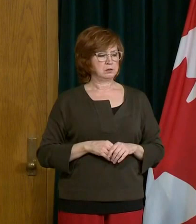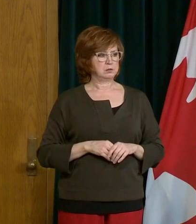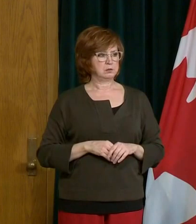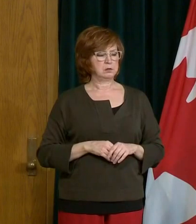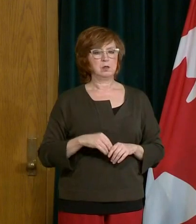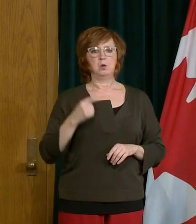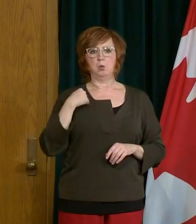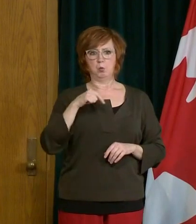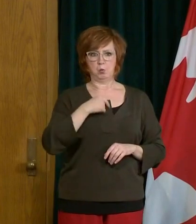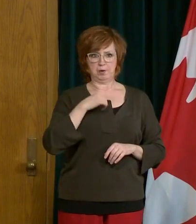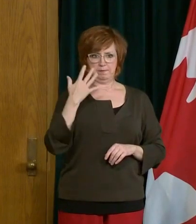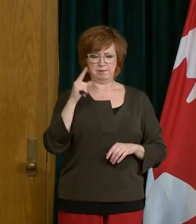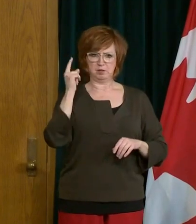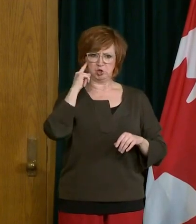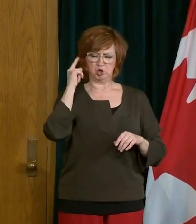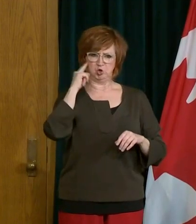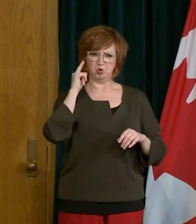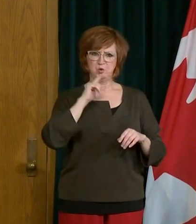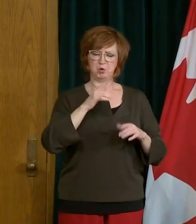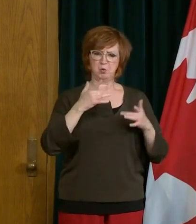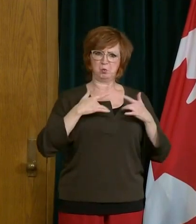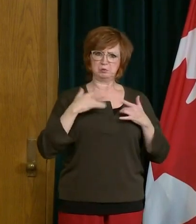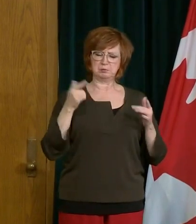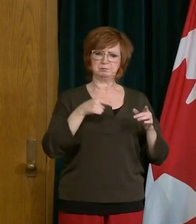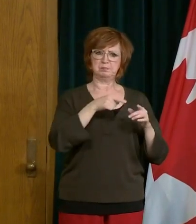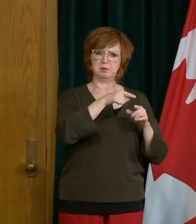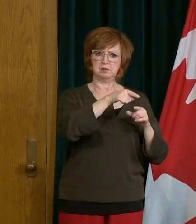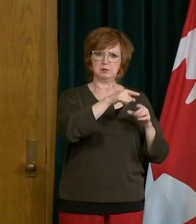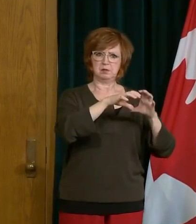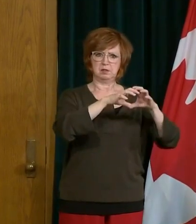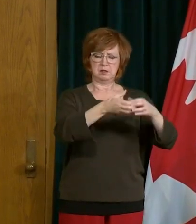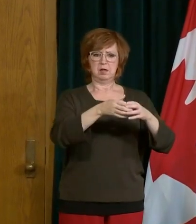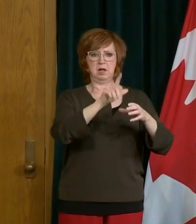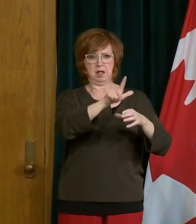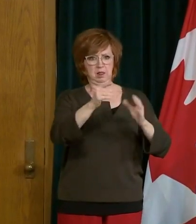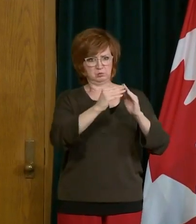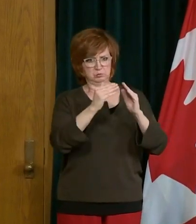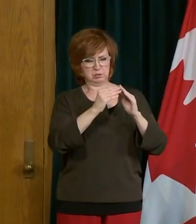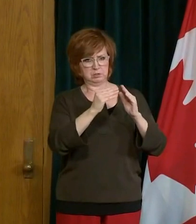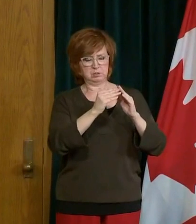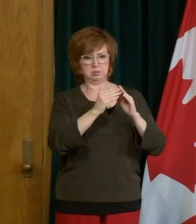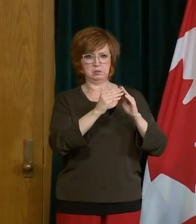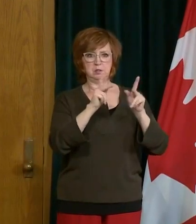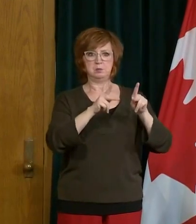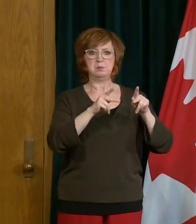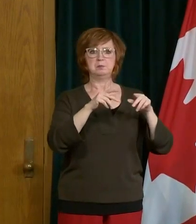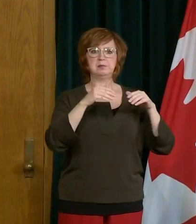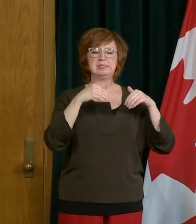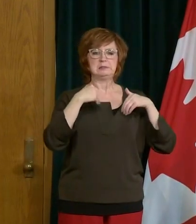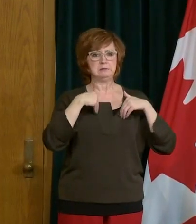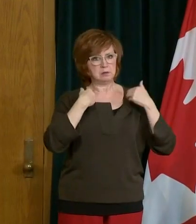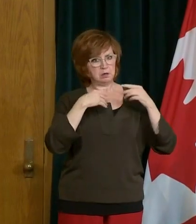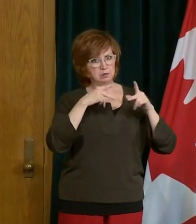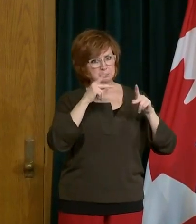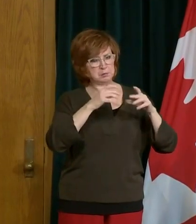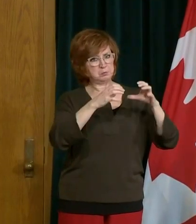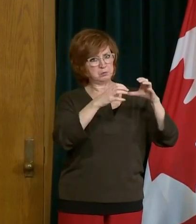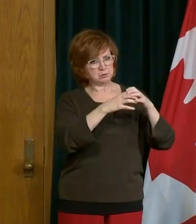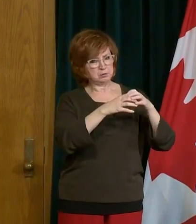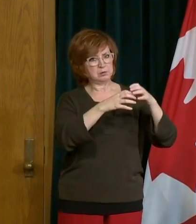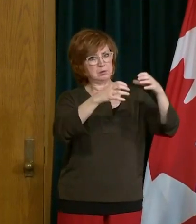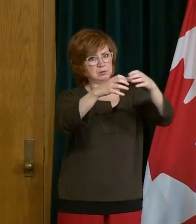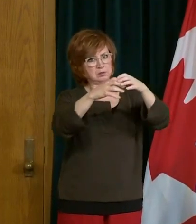in groups, including kind of young people drinking, has been a major factor in the transmission